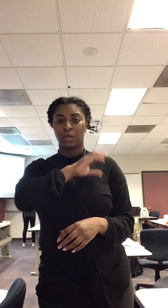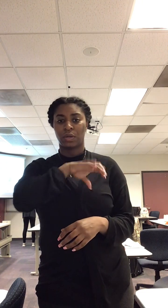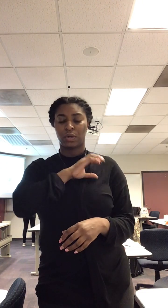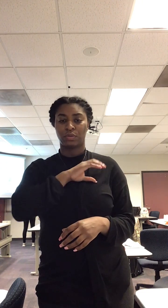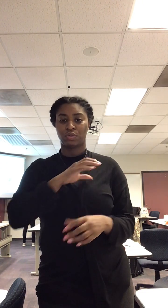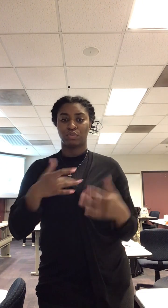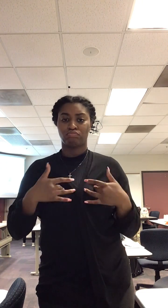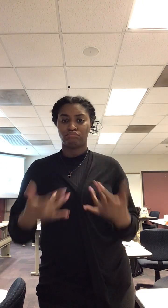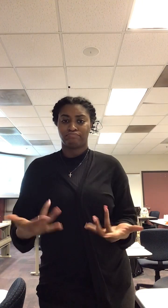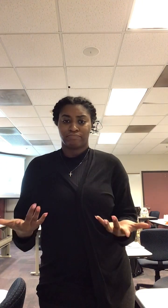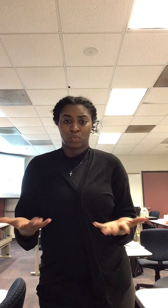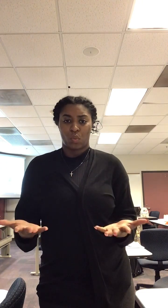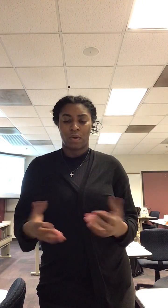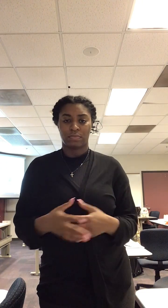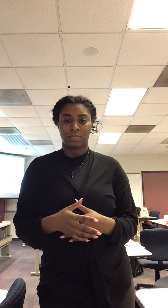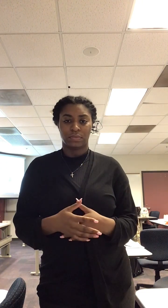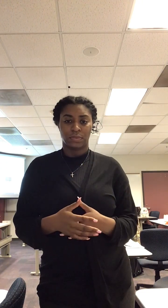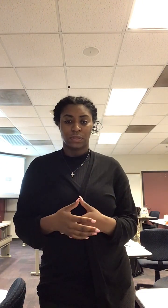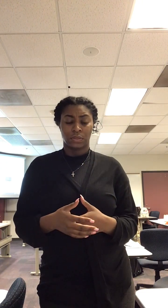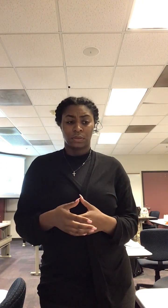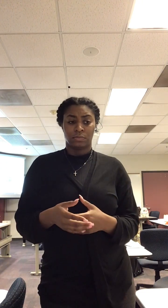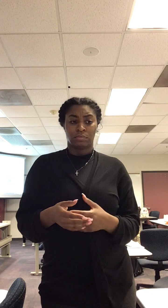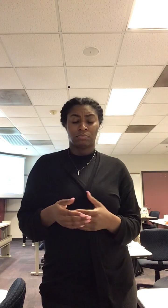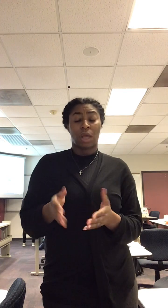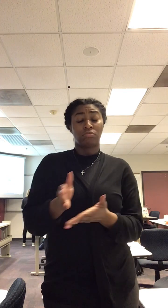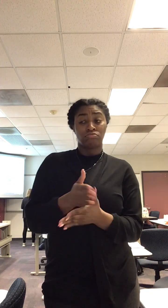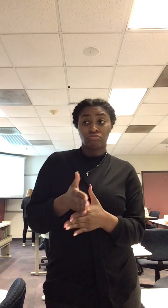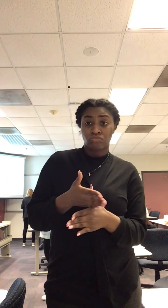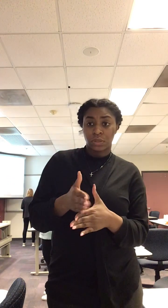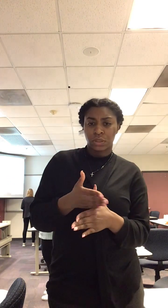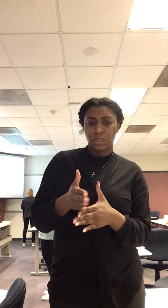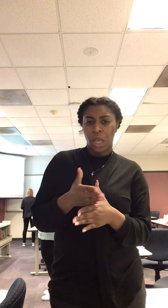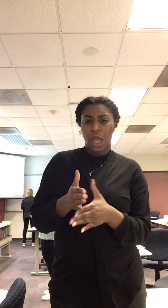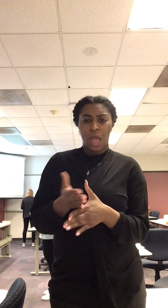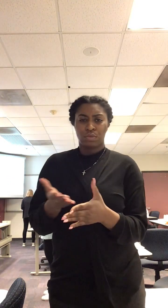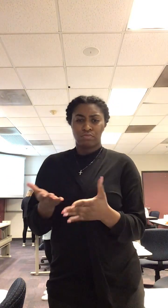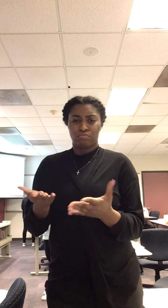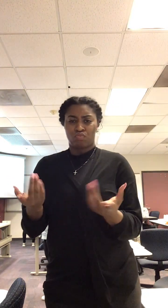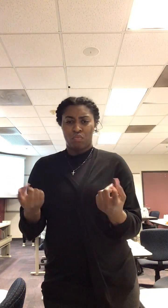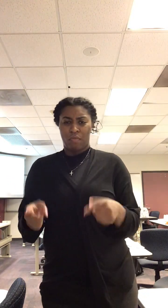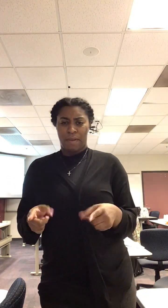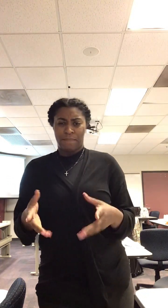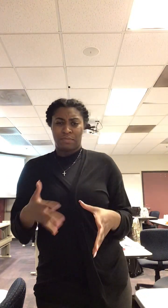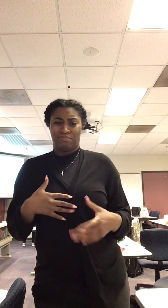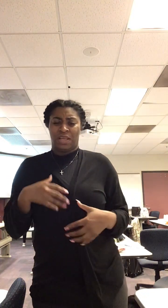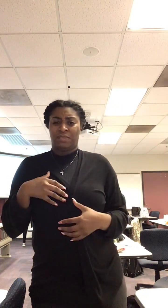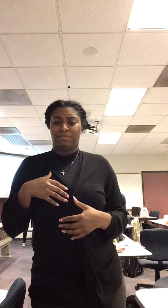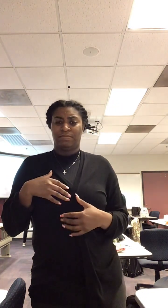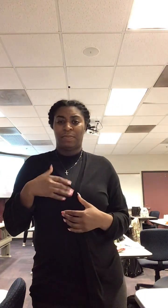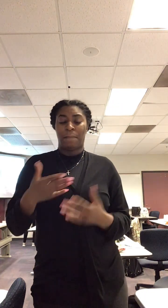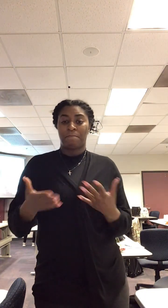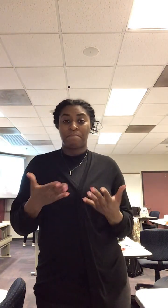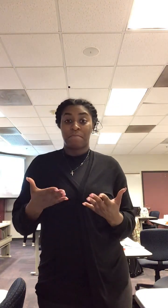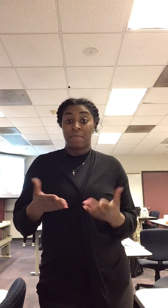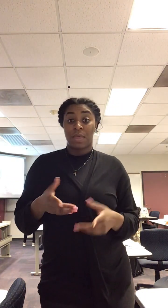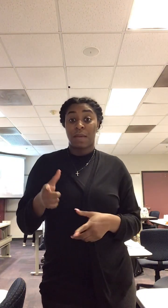you have an aha? Do you have a, oh, I remember this, or wait, I'm confused about this? Let's start by sharing our questions